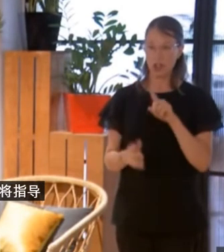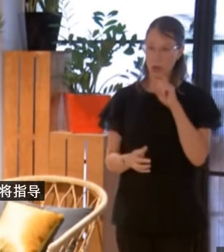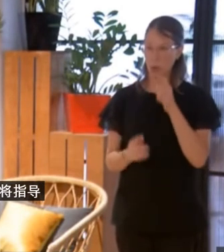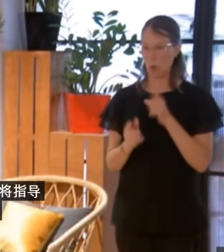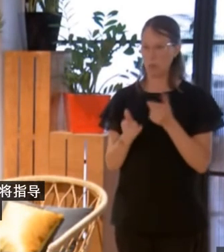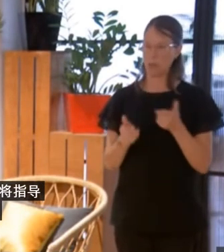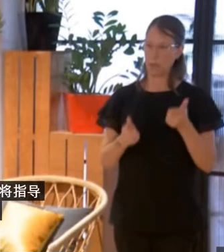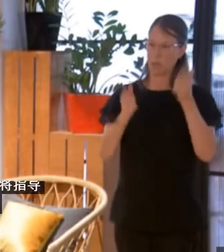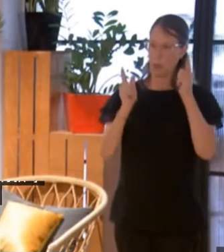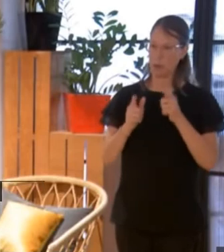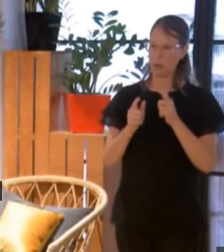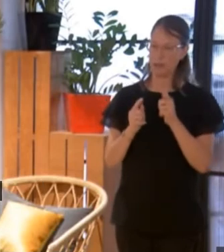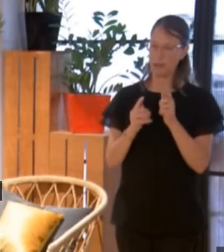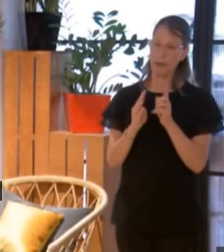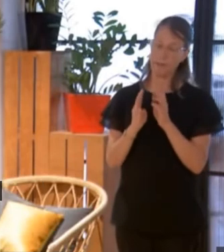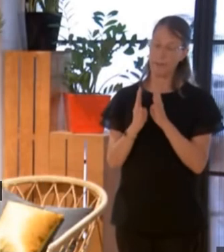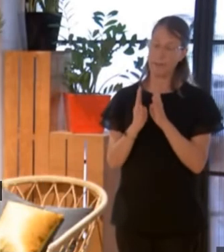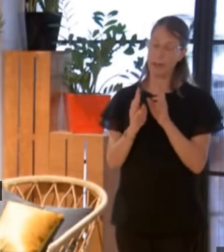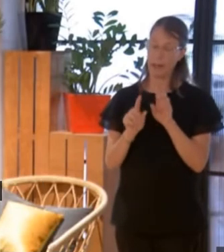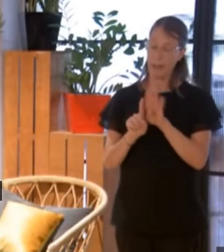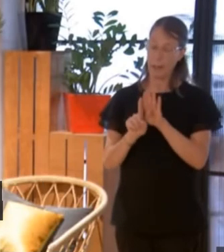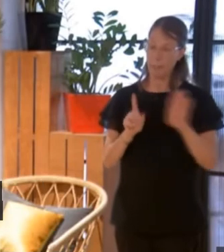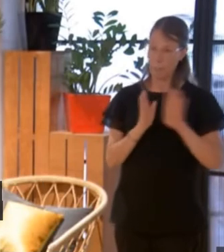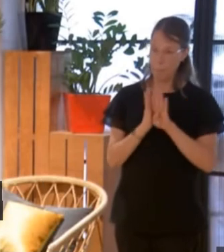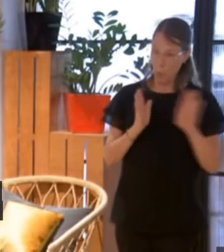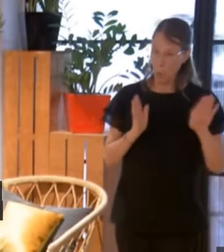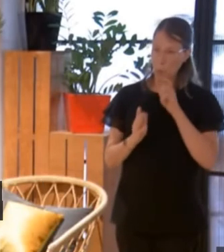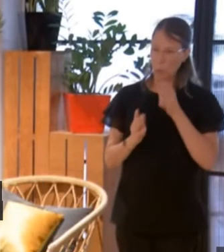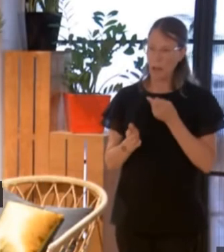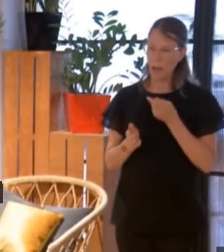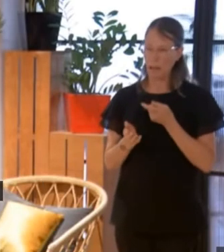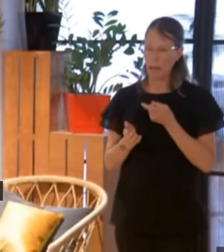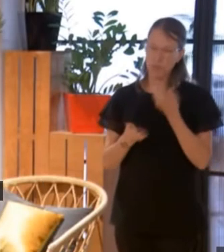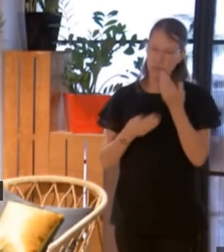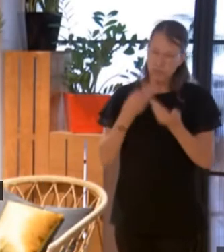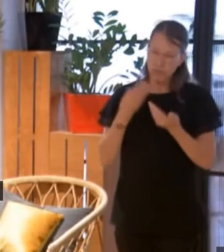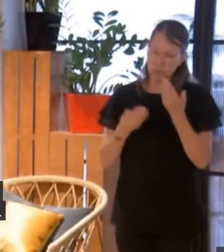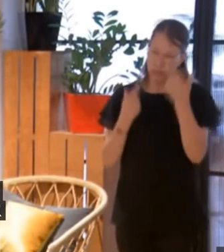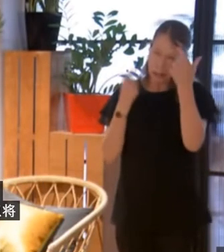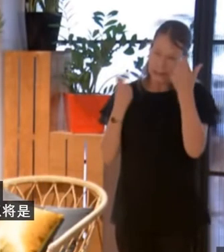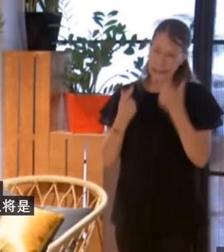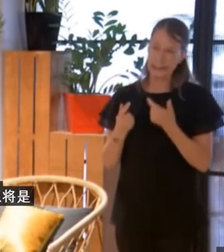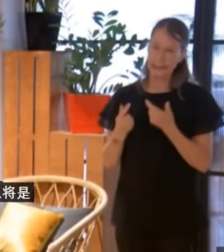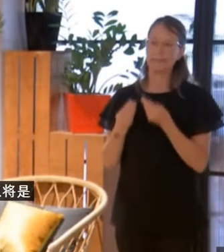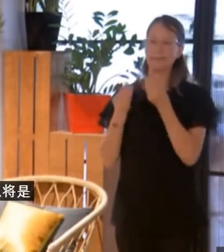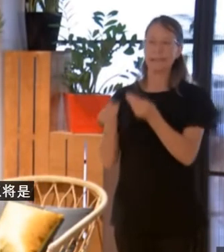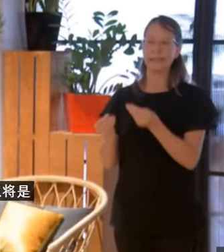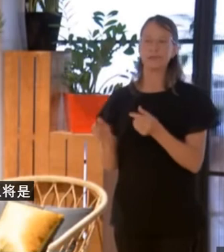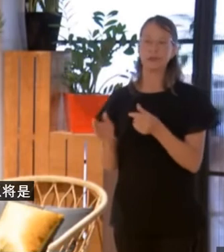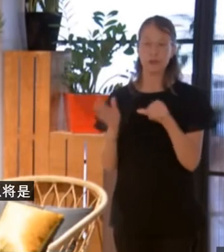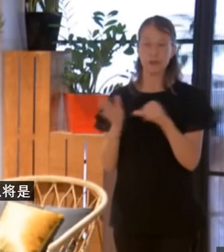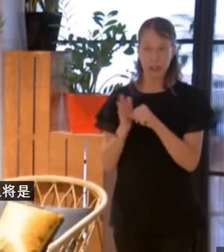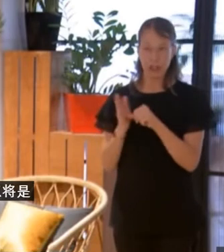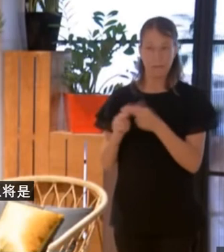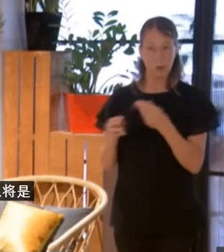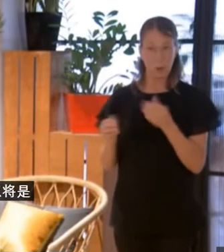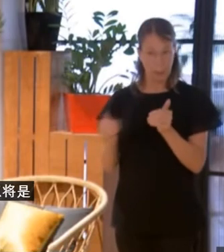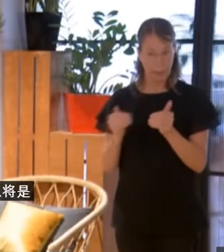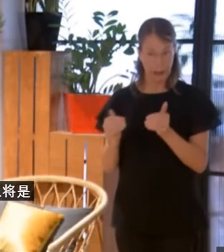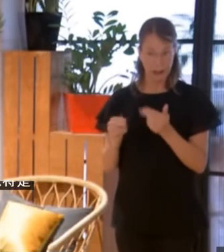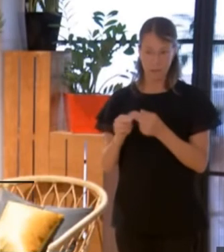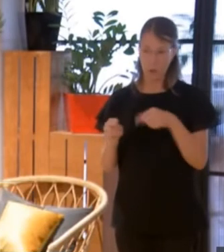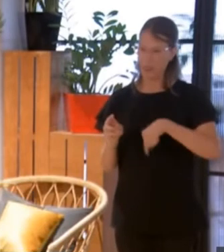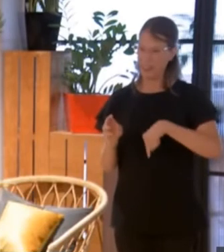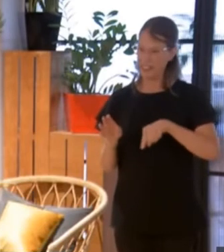putting together the package that will shape our budget this June. The focus of this review will be ensuring that women can